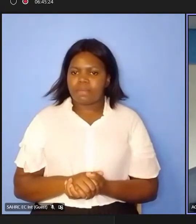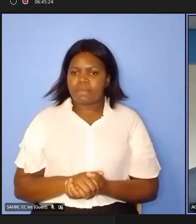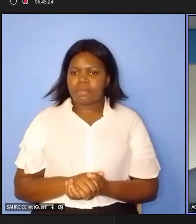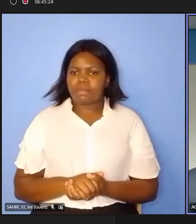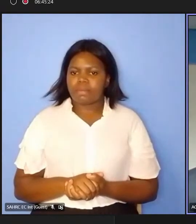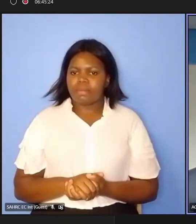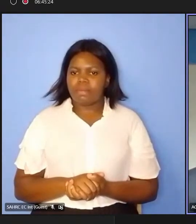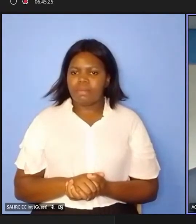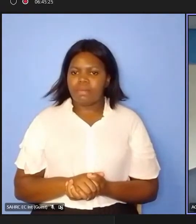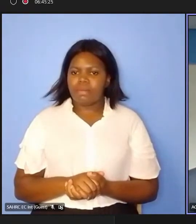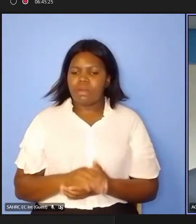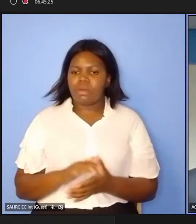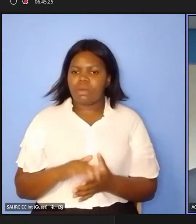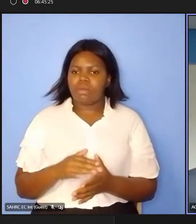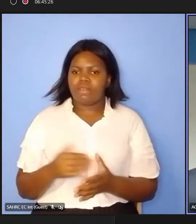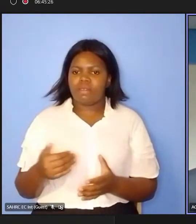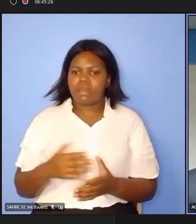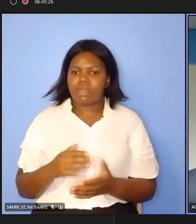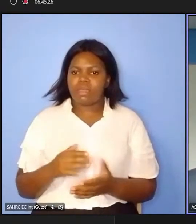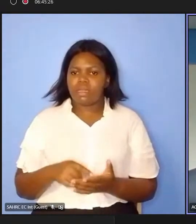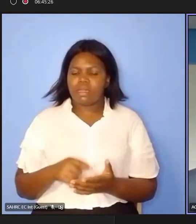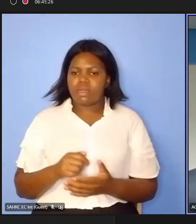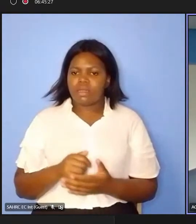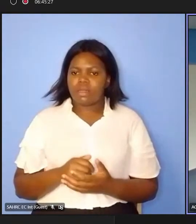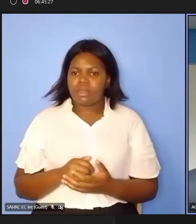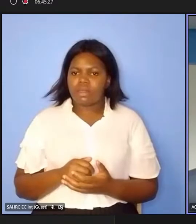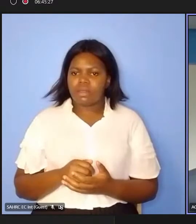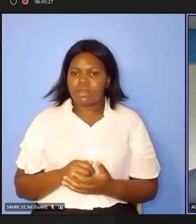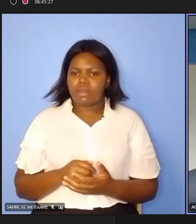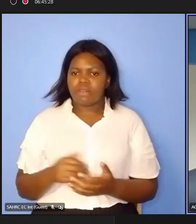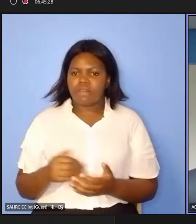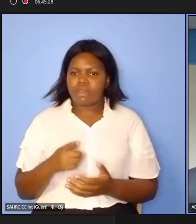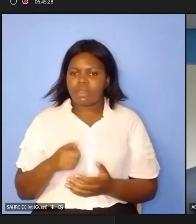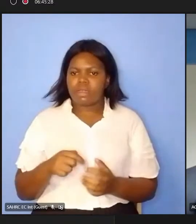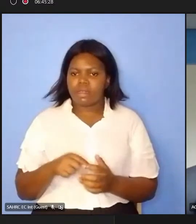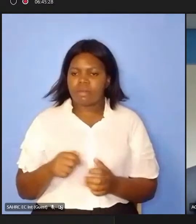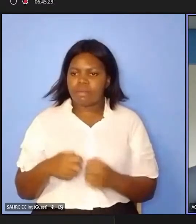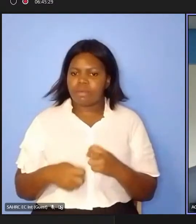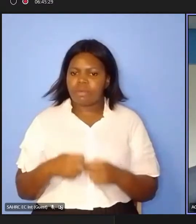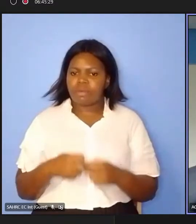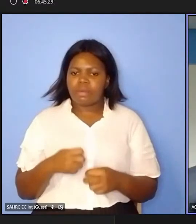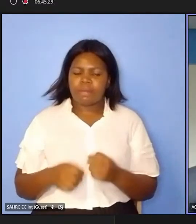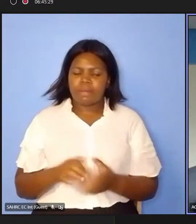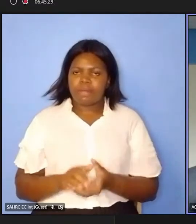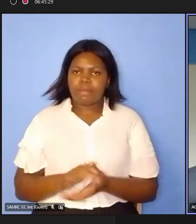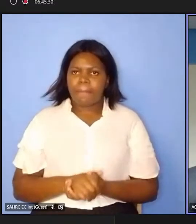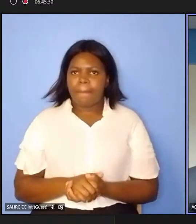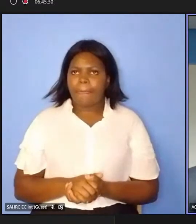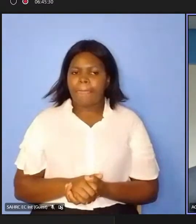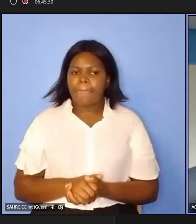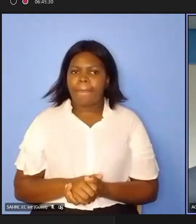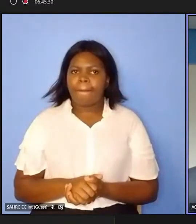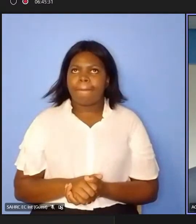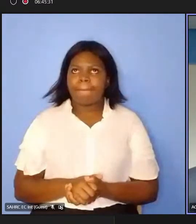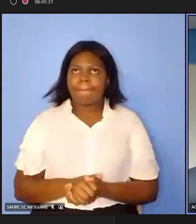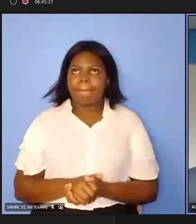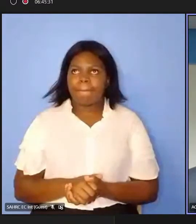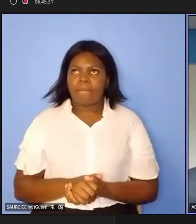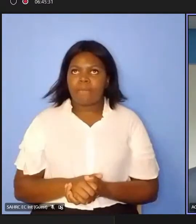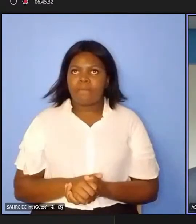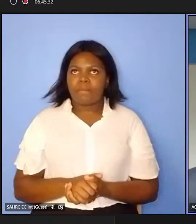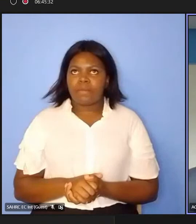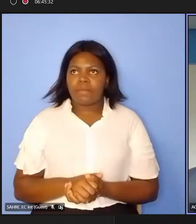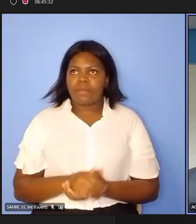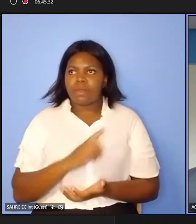apply the necessary pressure as far as these issues are concerned. The way that the Worskell Strand